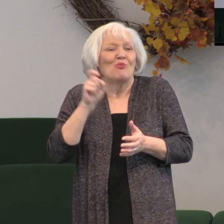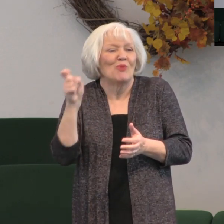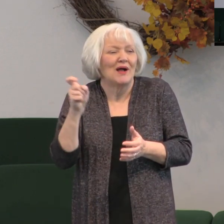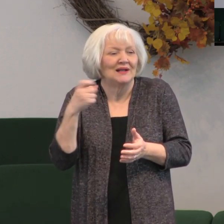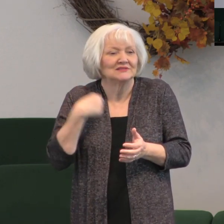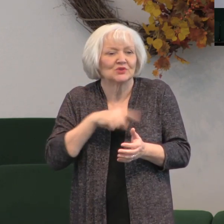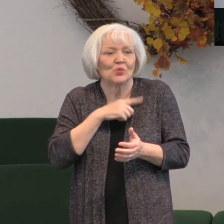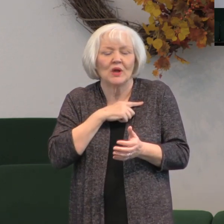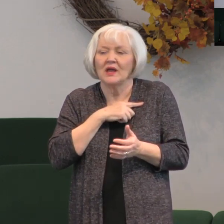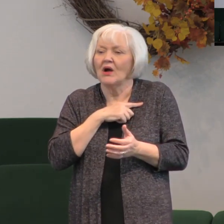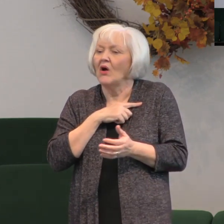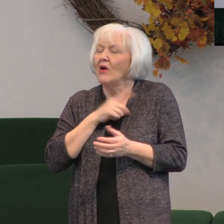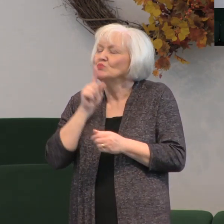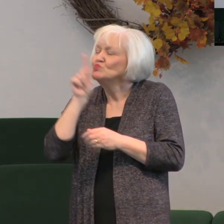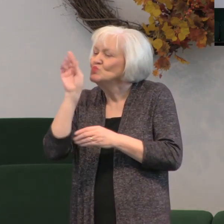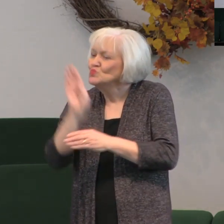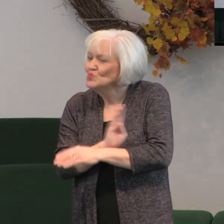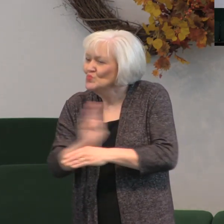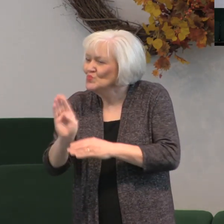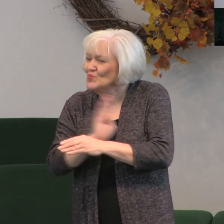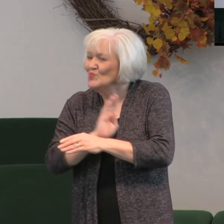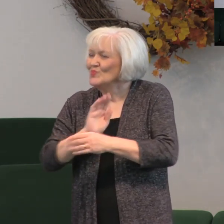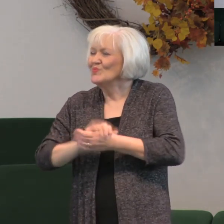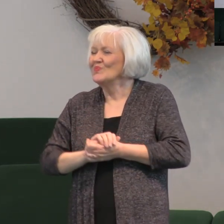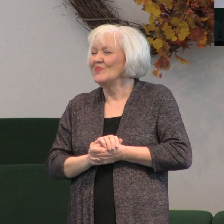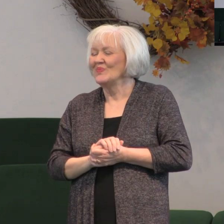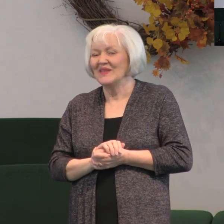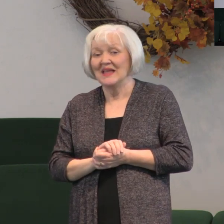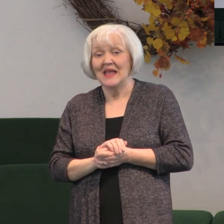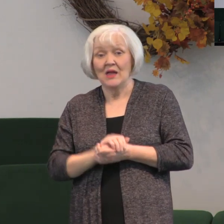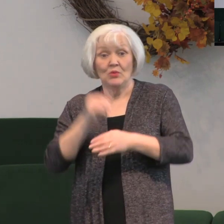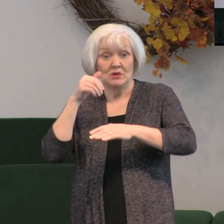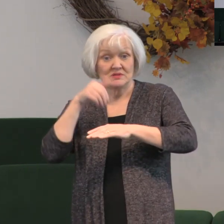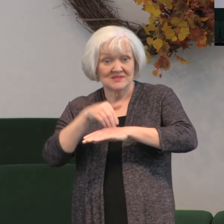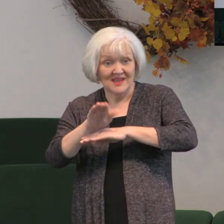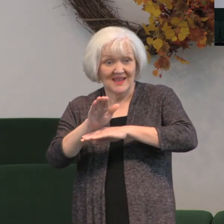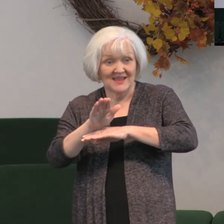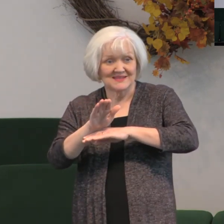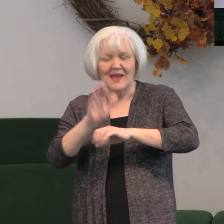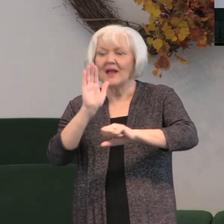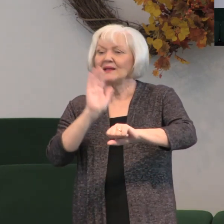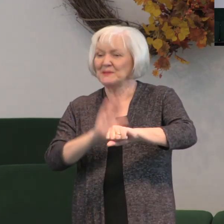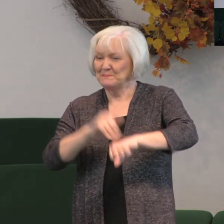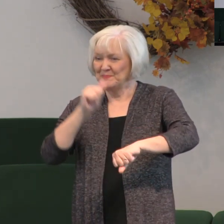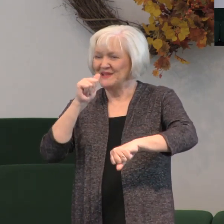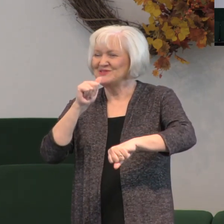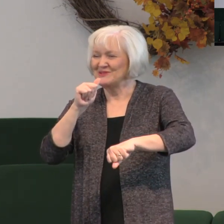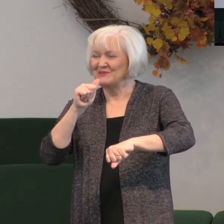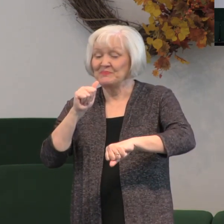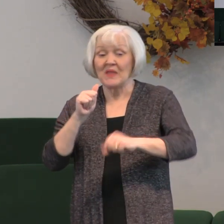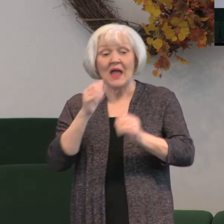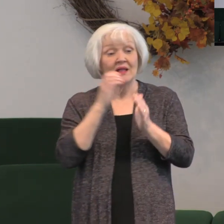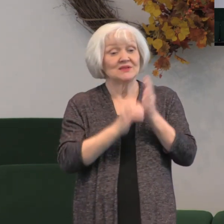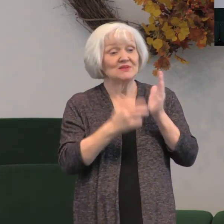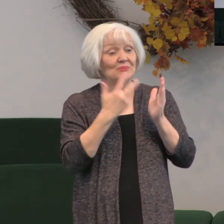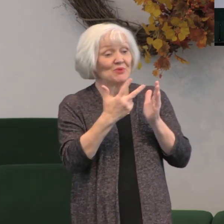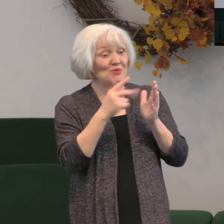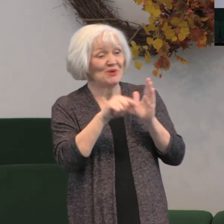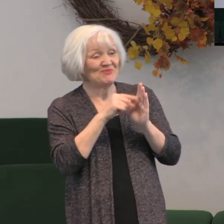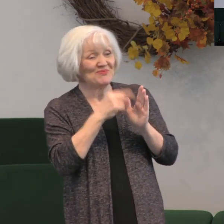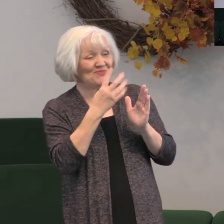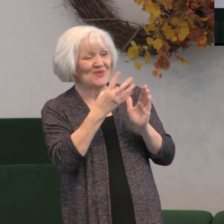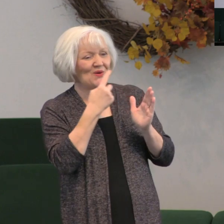that we say we are sent and commissioned and he says down in chapter 3 verse 4